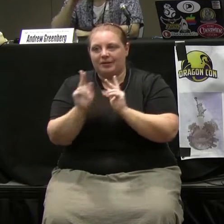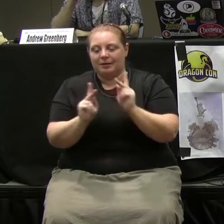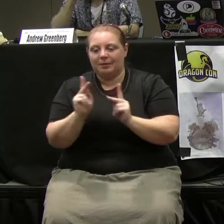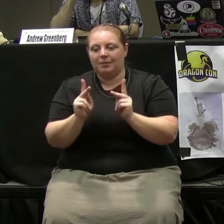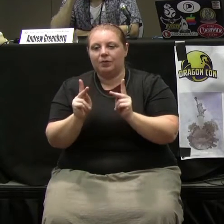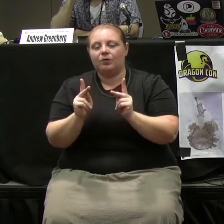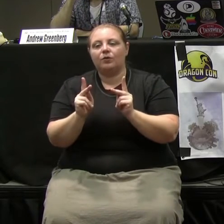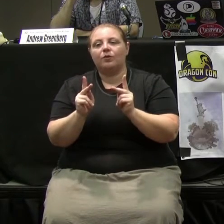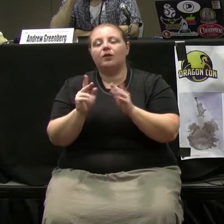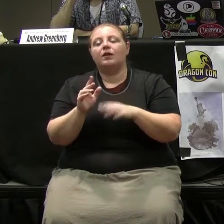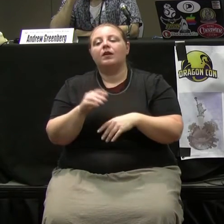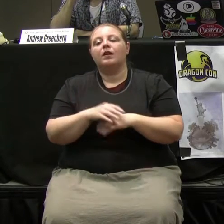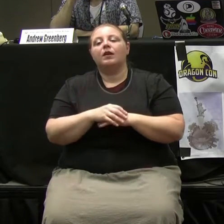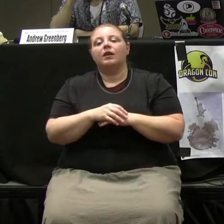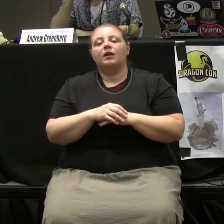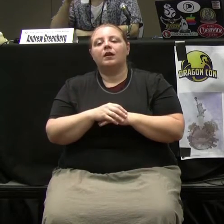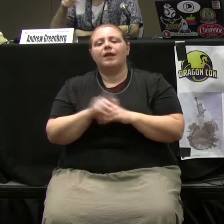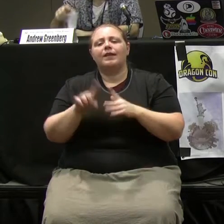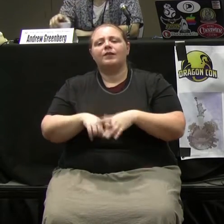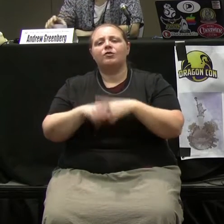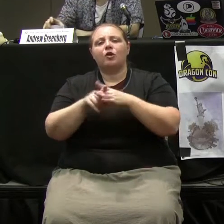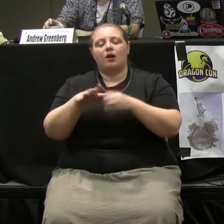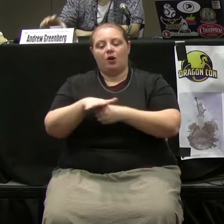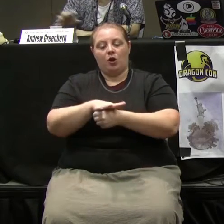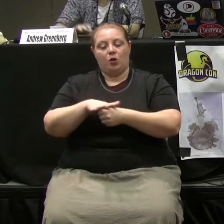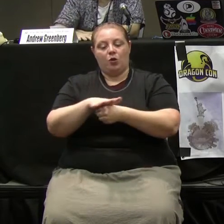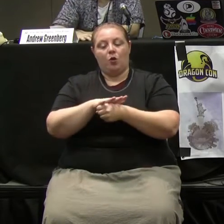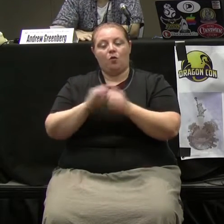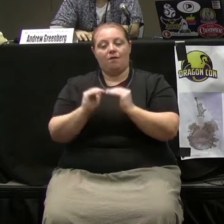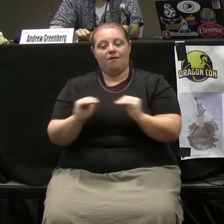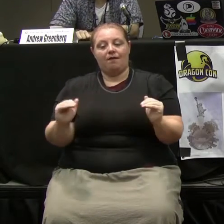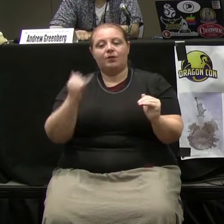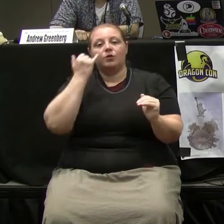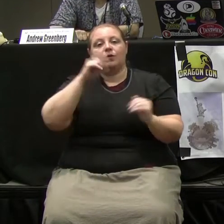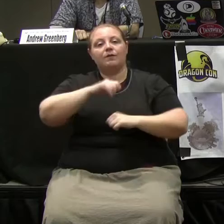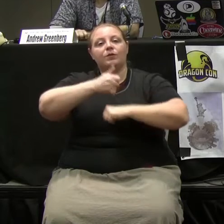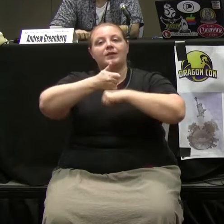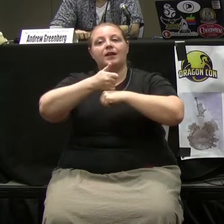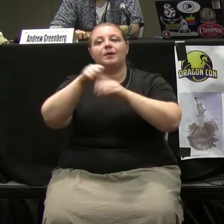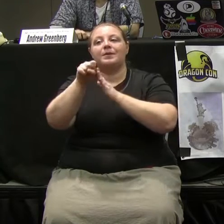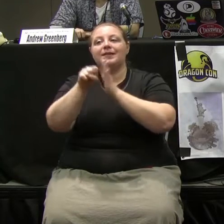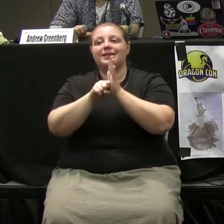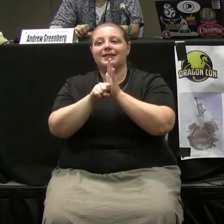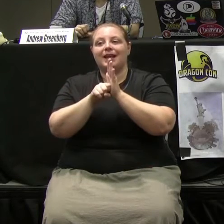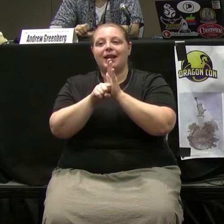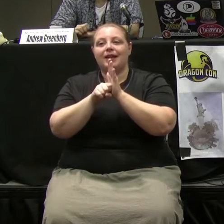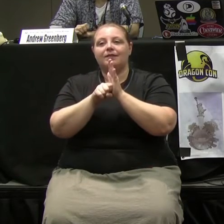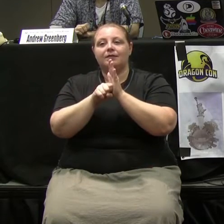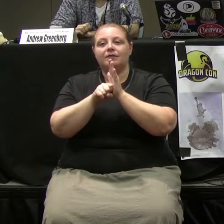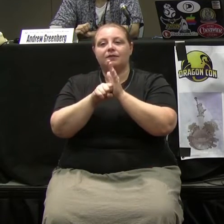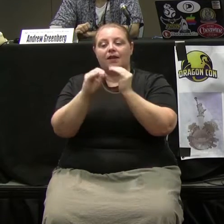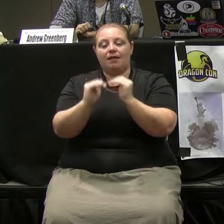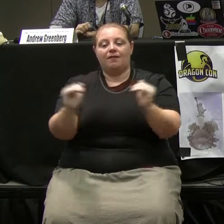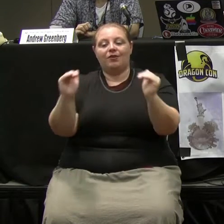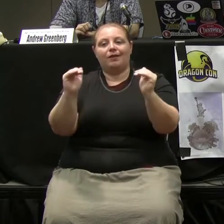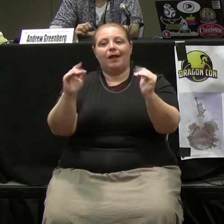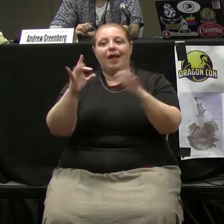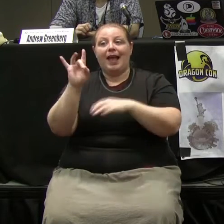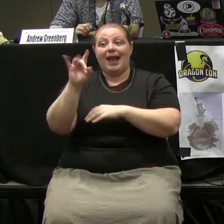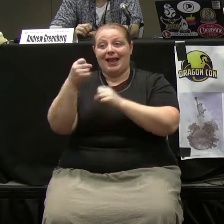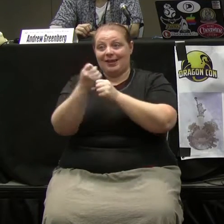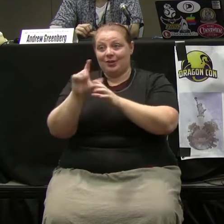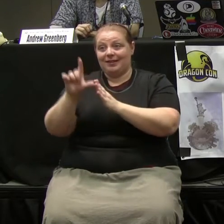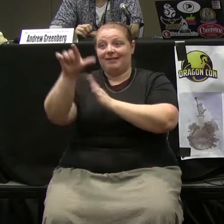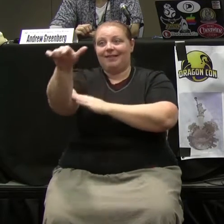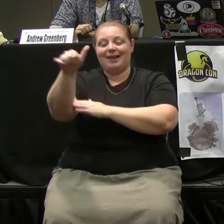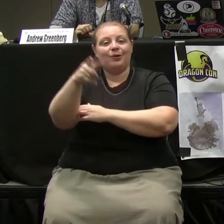start usually on the local level. So if you set up a good relationship with the state representative or state senator, 8 years later, you might have a really